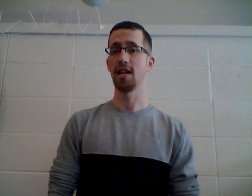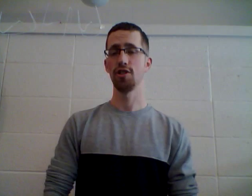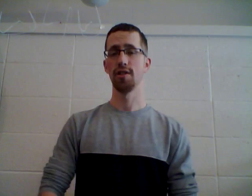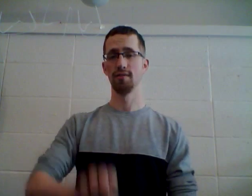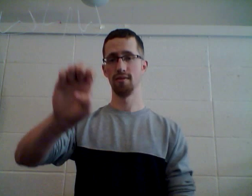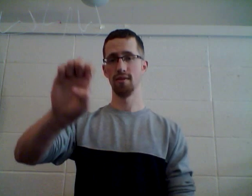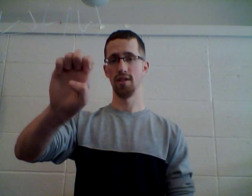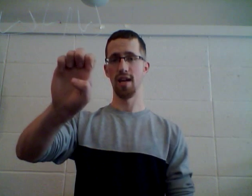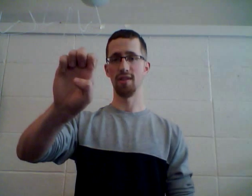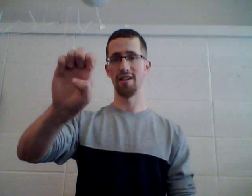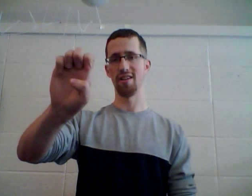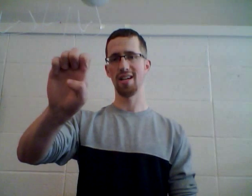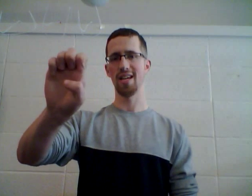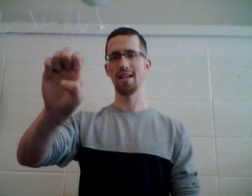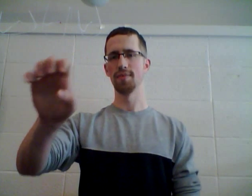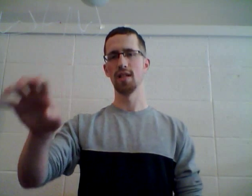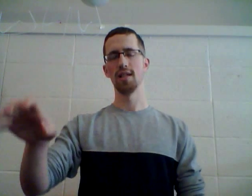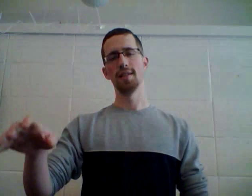Engaged, you have the letter E,